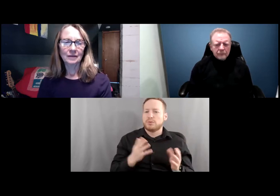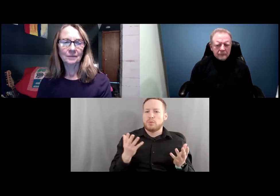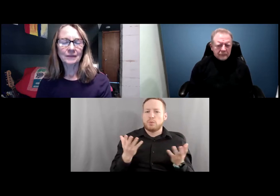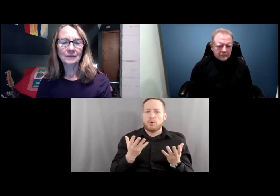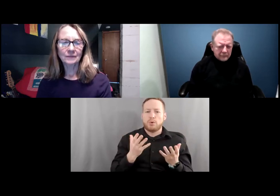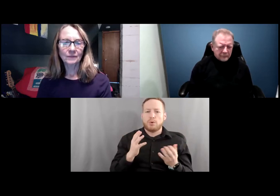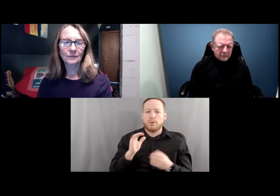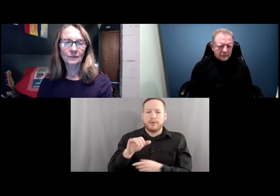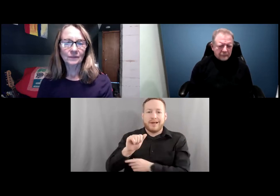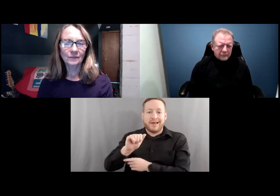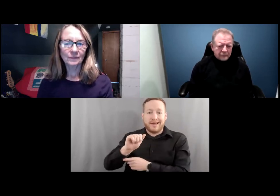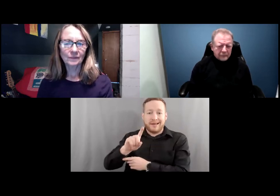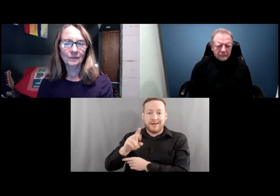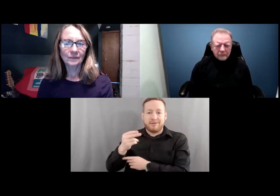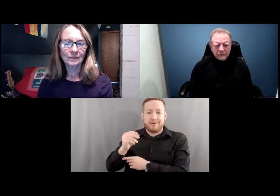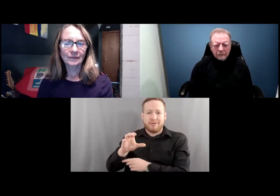And